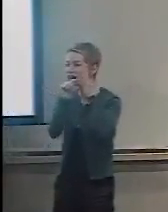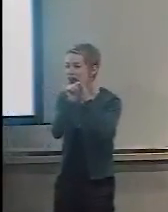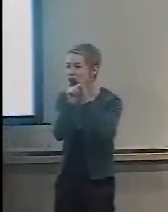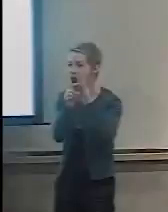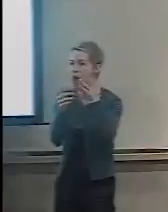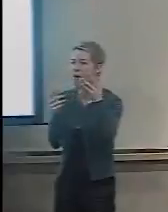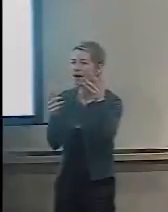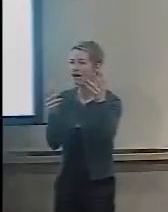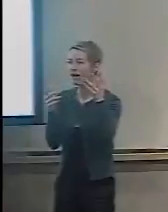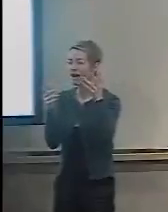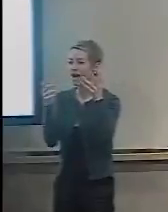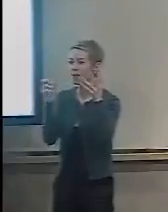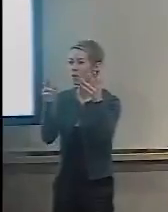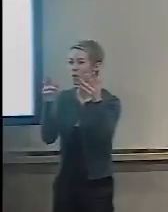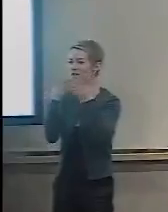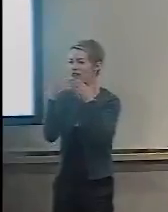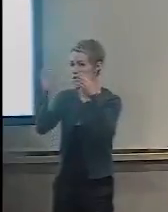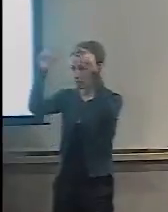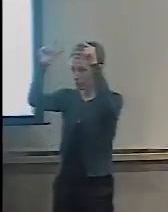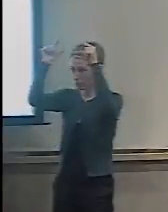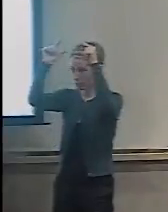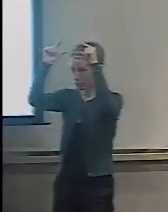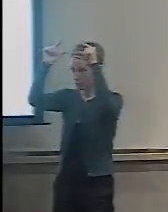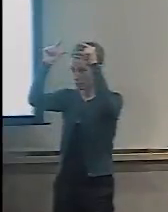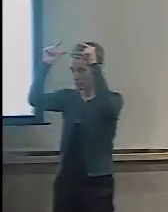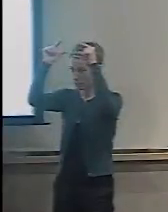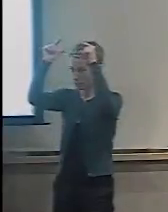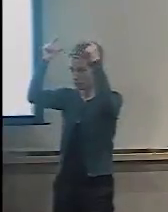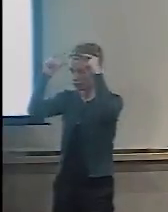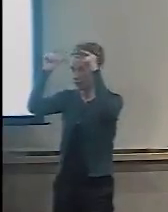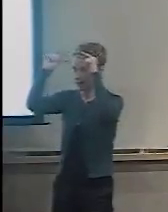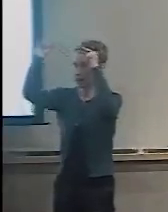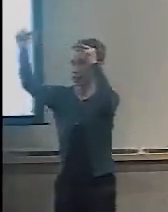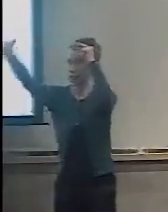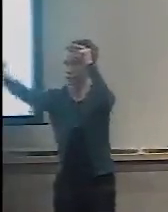like a thing that you can put on your head and it comes out like